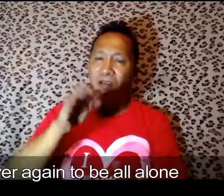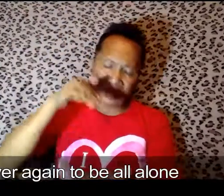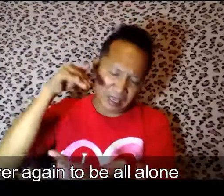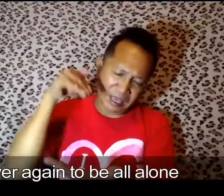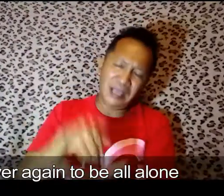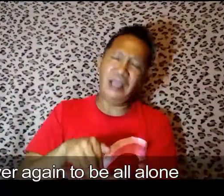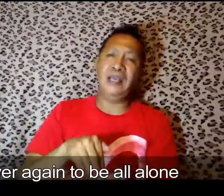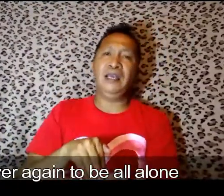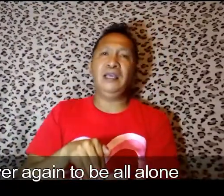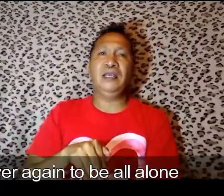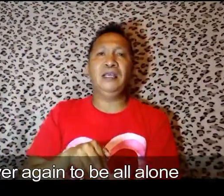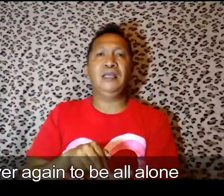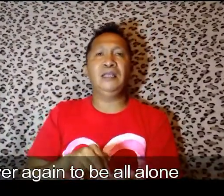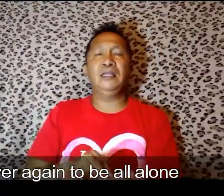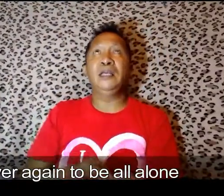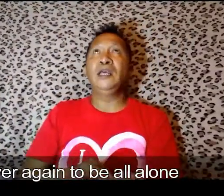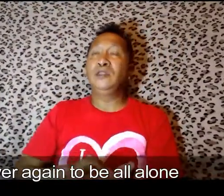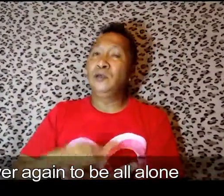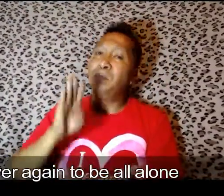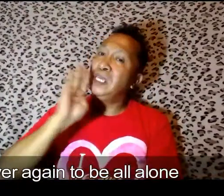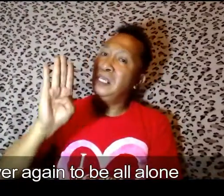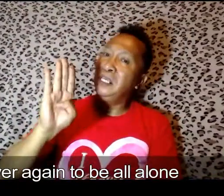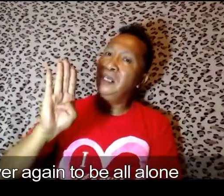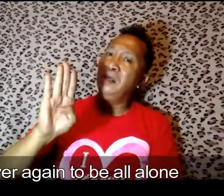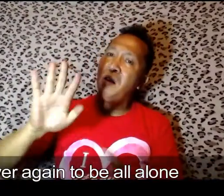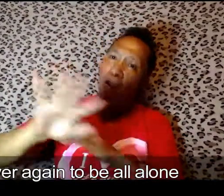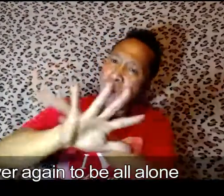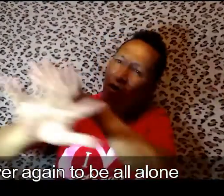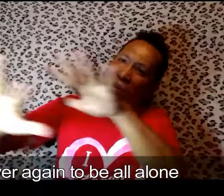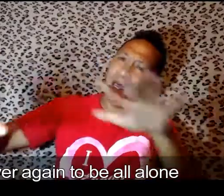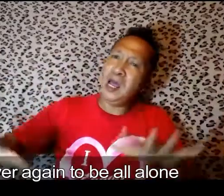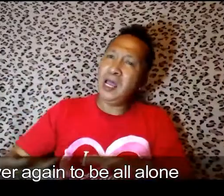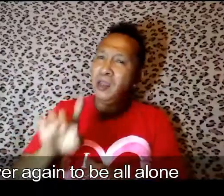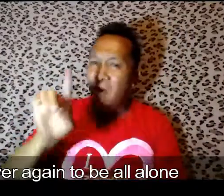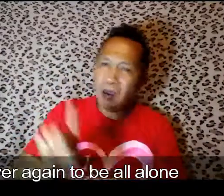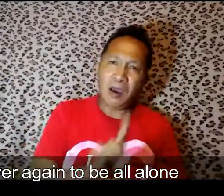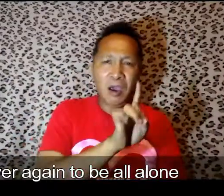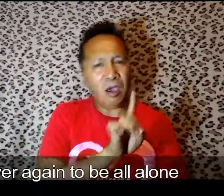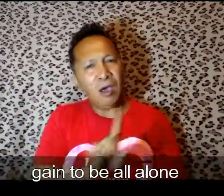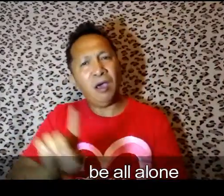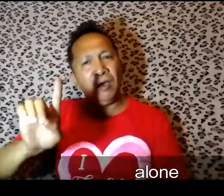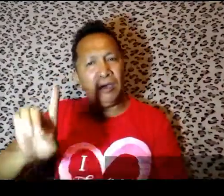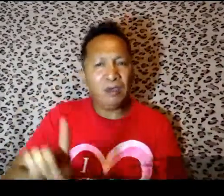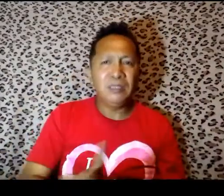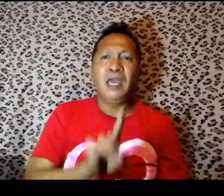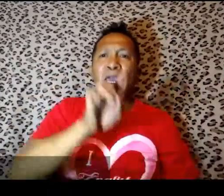forget To be all alone